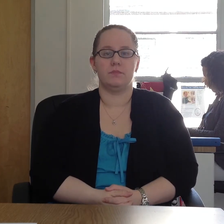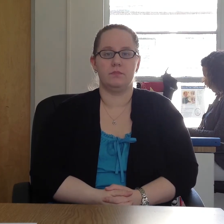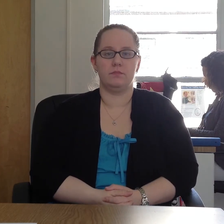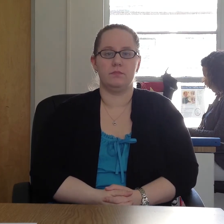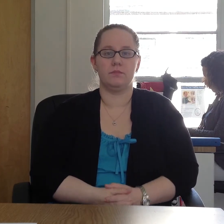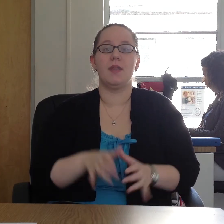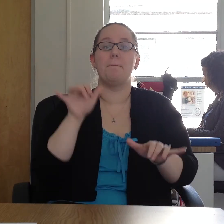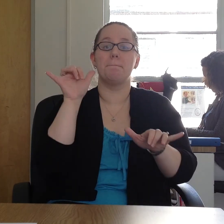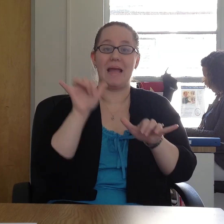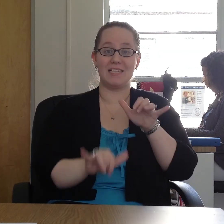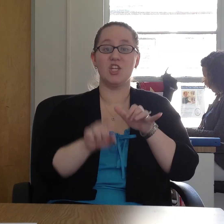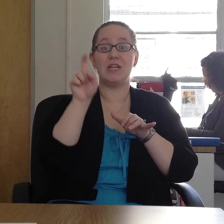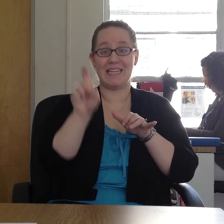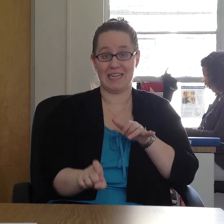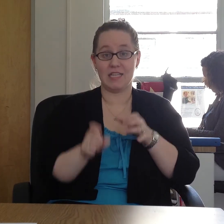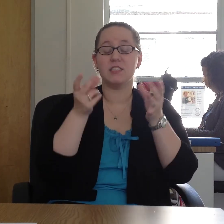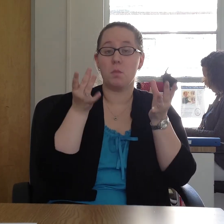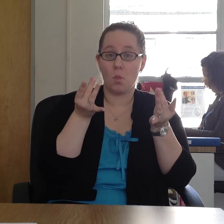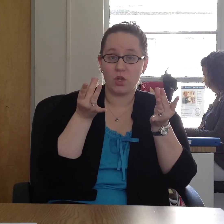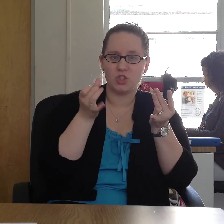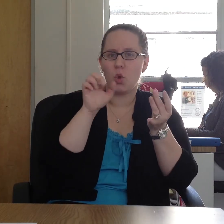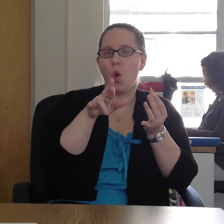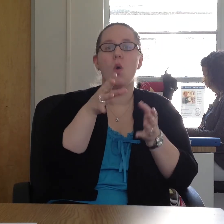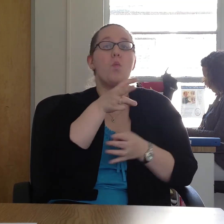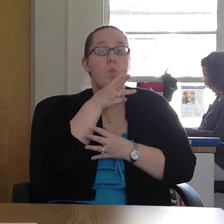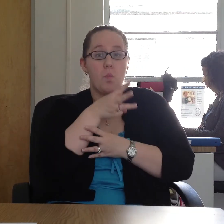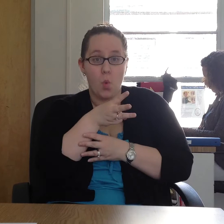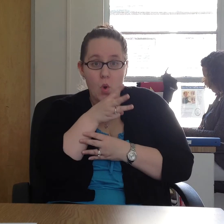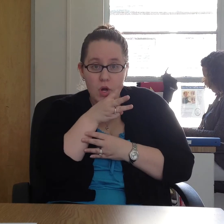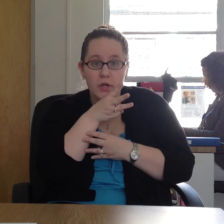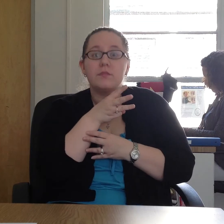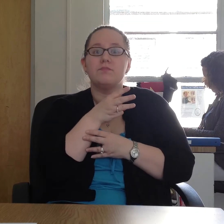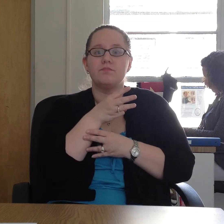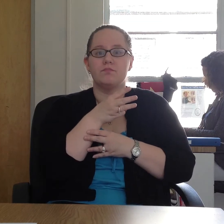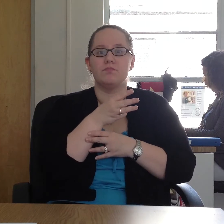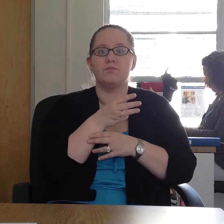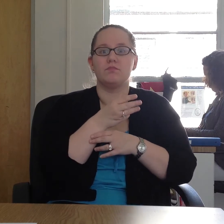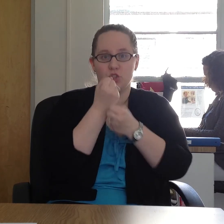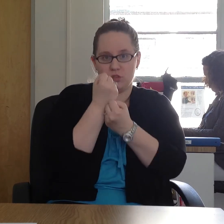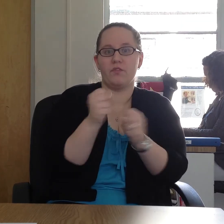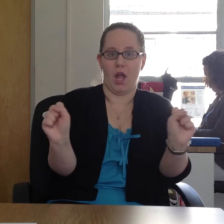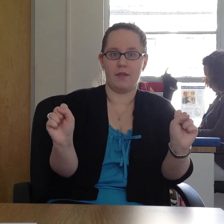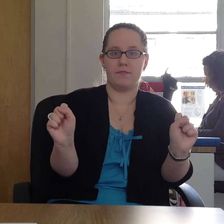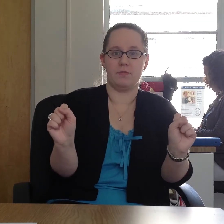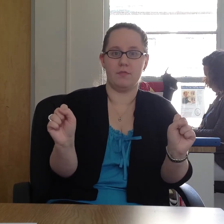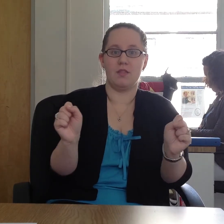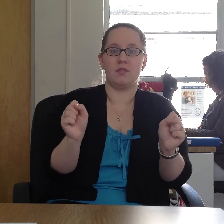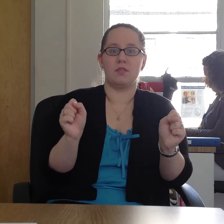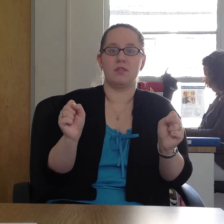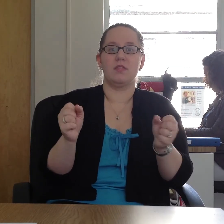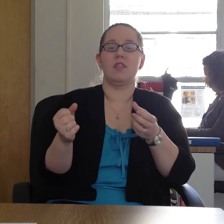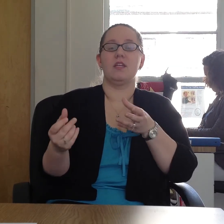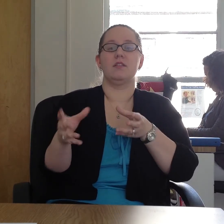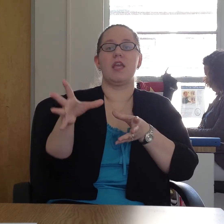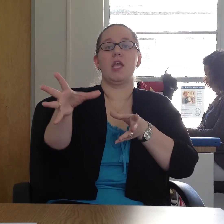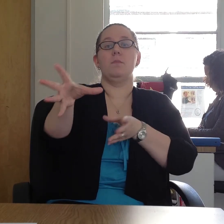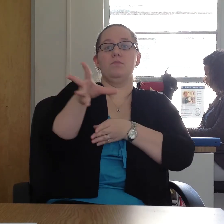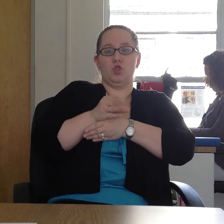Bacteria needs moisture or water in order to survive. They absorb food in a liquid form through their